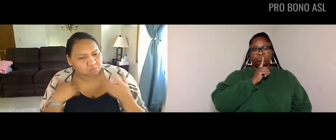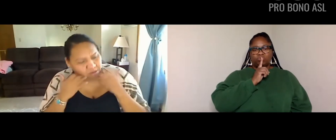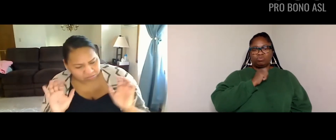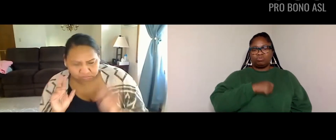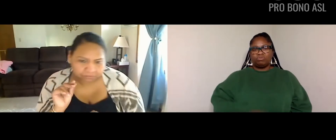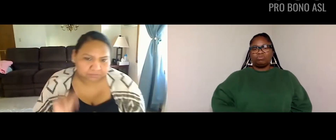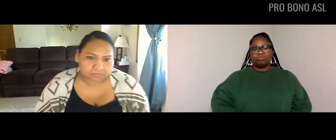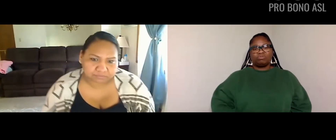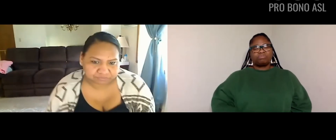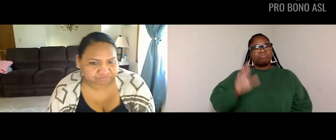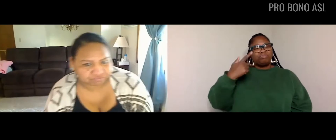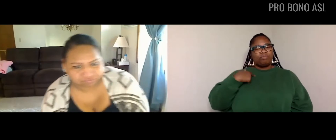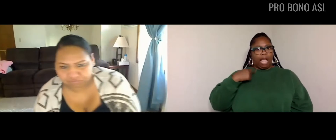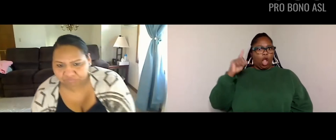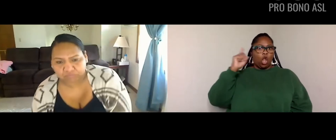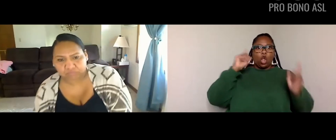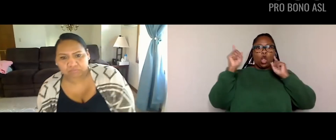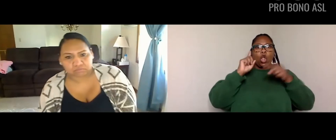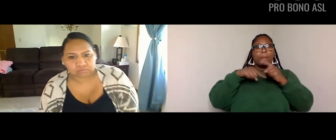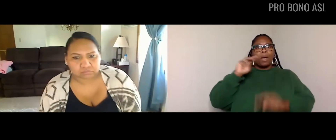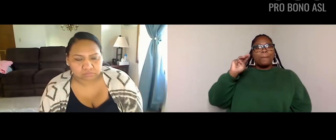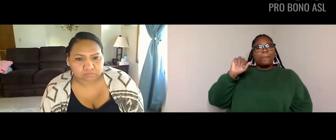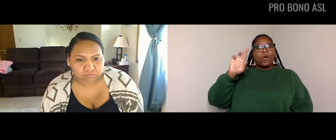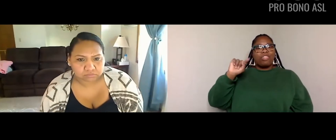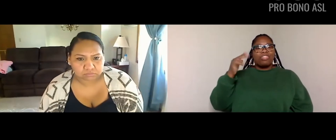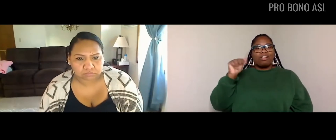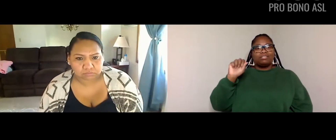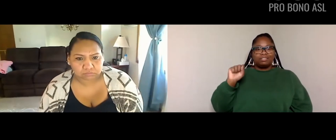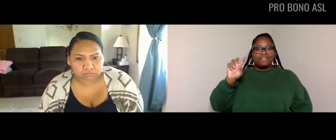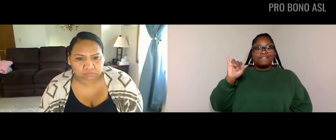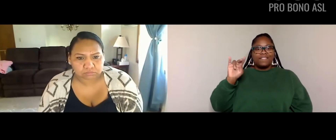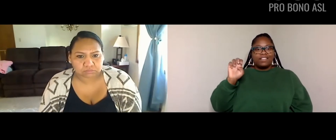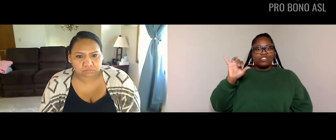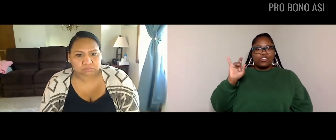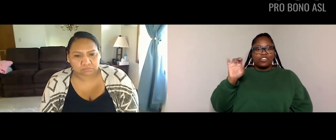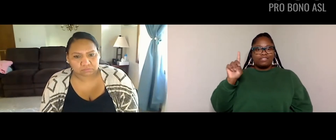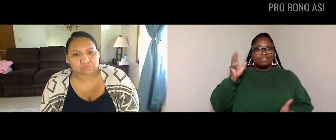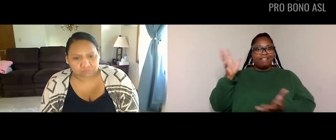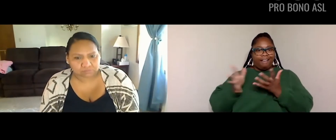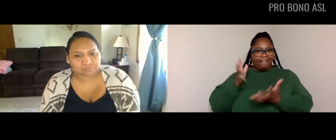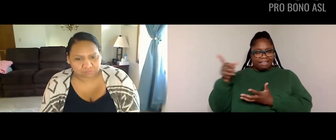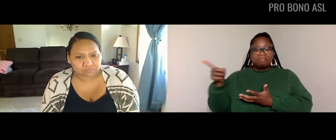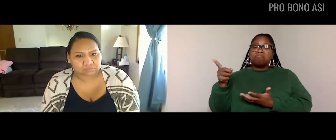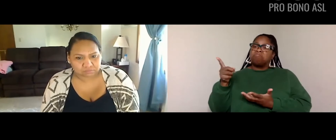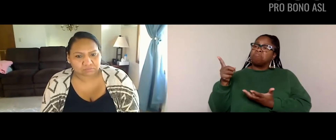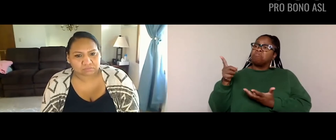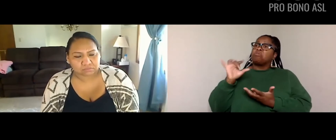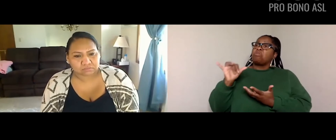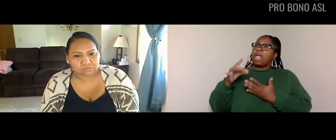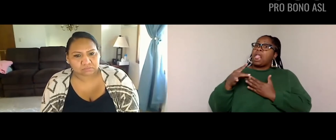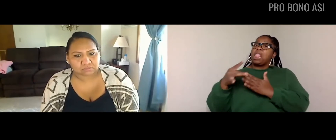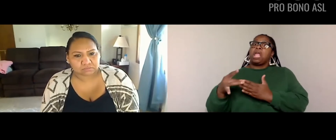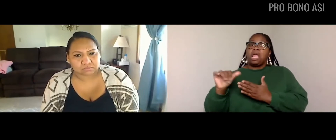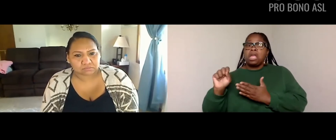need to spotlight that was an original sign language here. That's true. We've always heard about